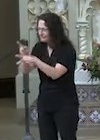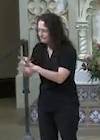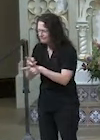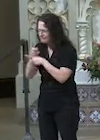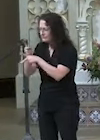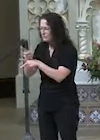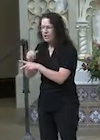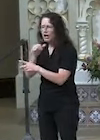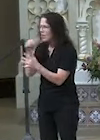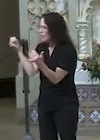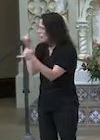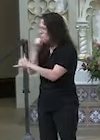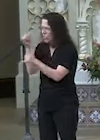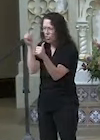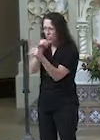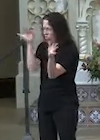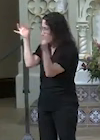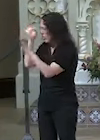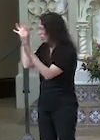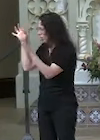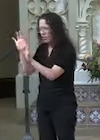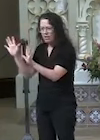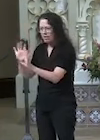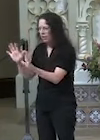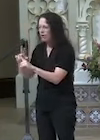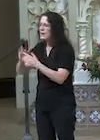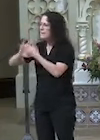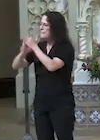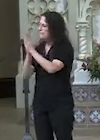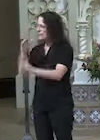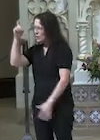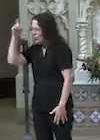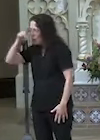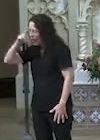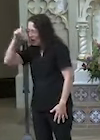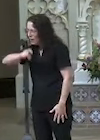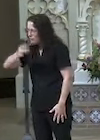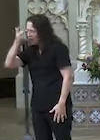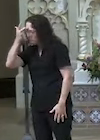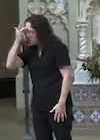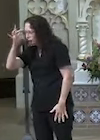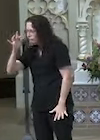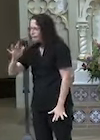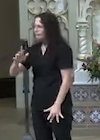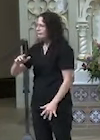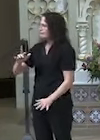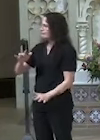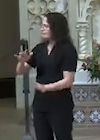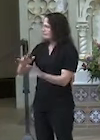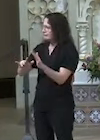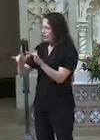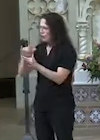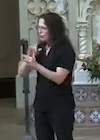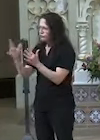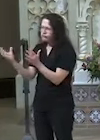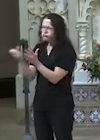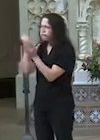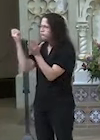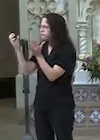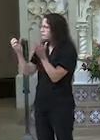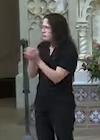foolish persons, but as wise, making the most of the